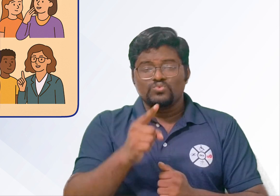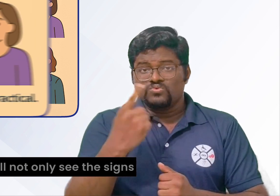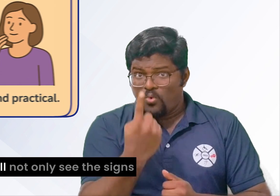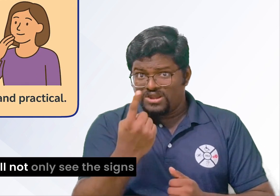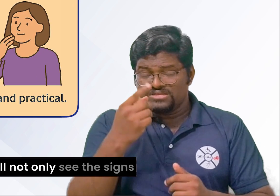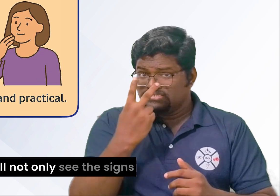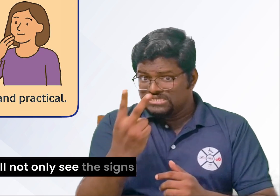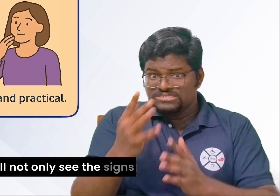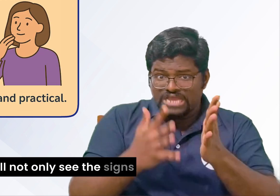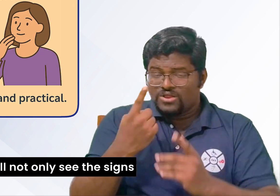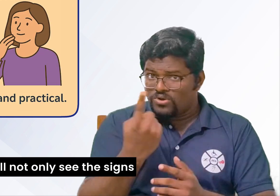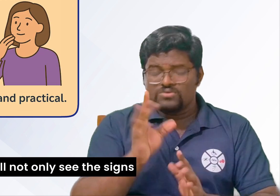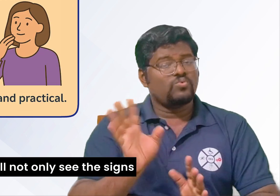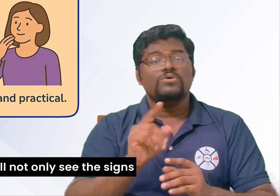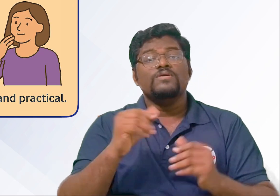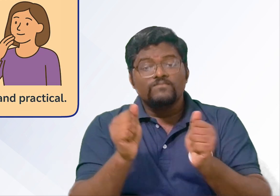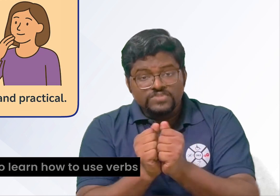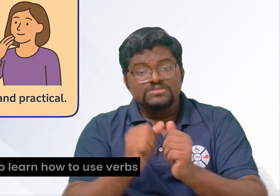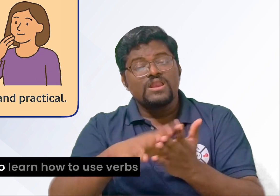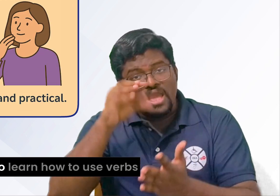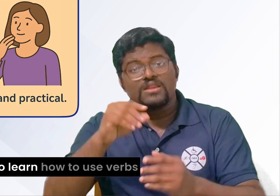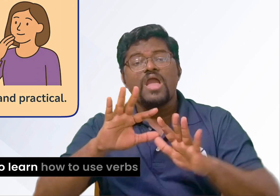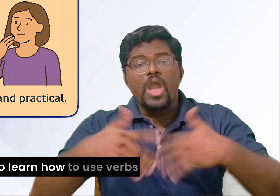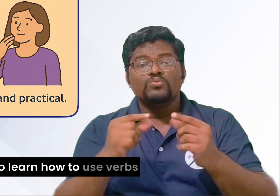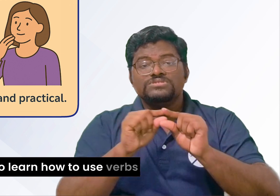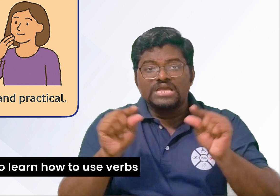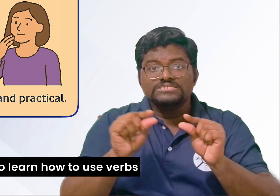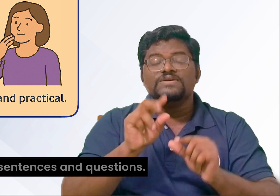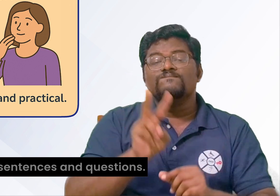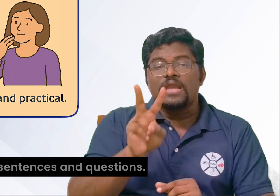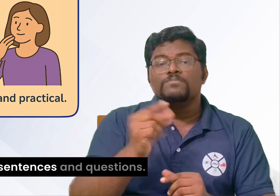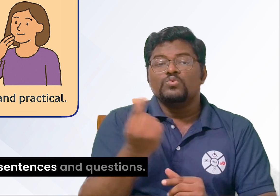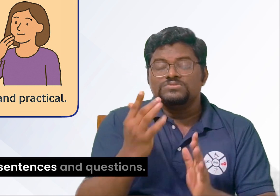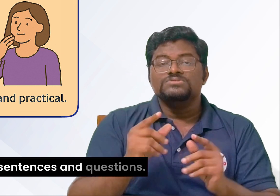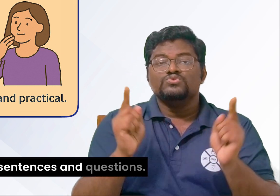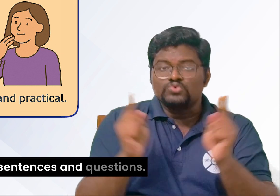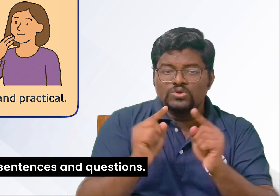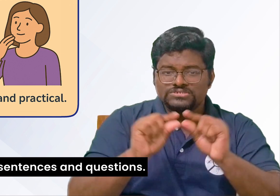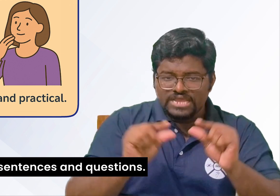You will not only see the signs, but also learn how to use verbs in short sentences and questions.